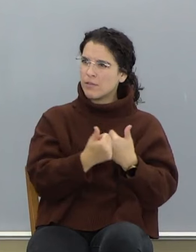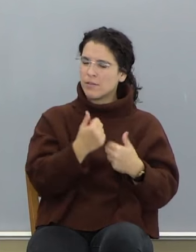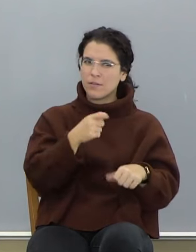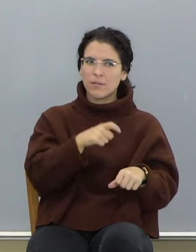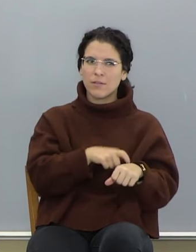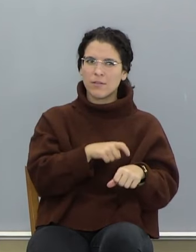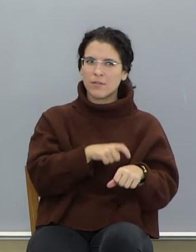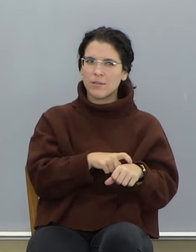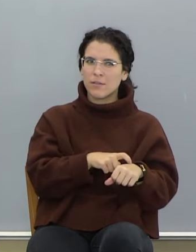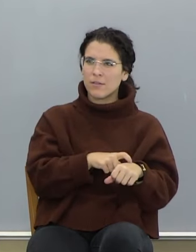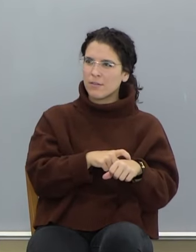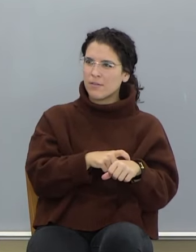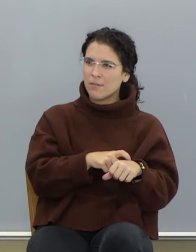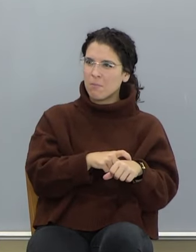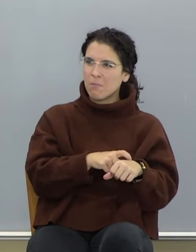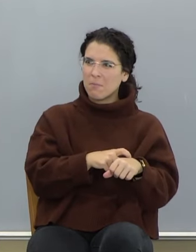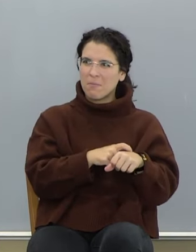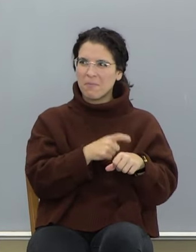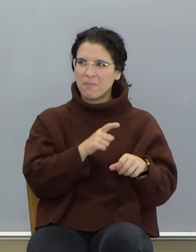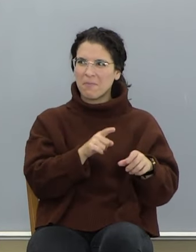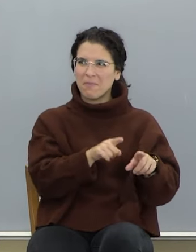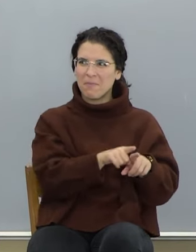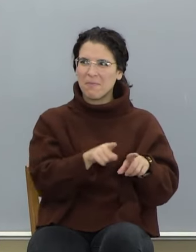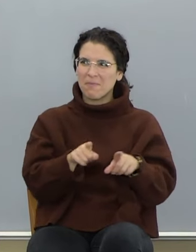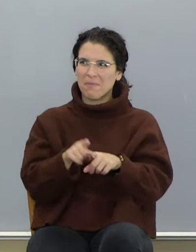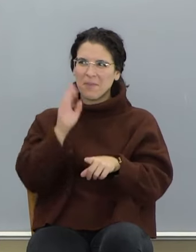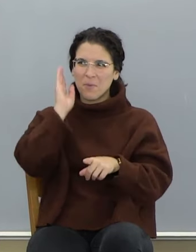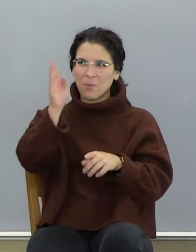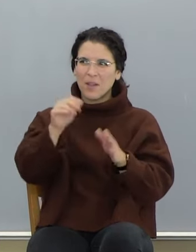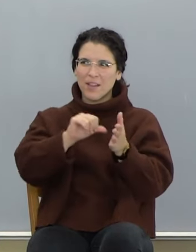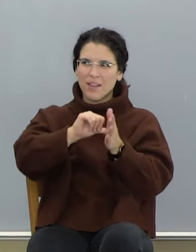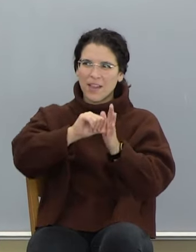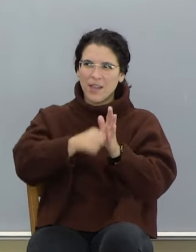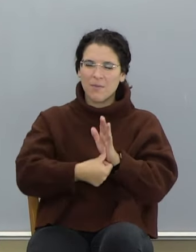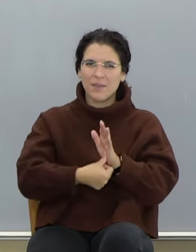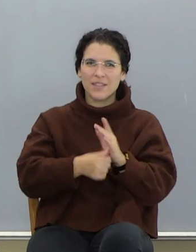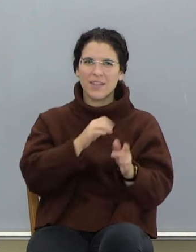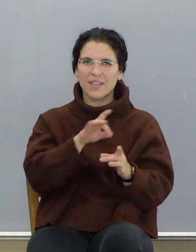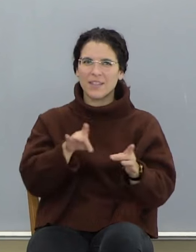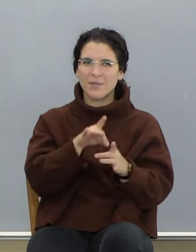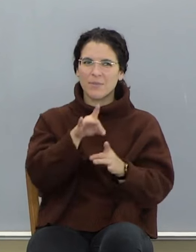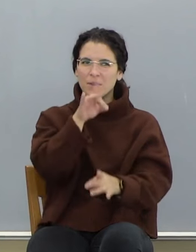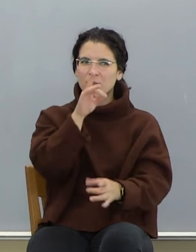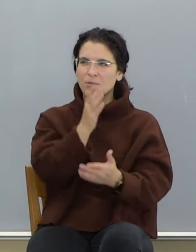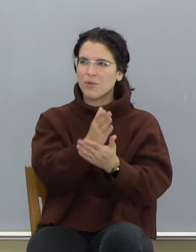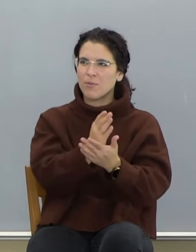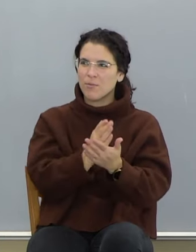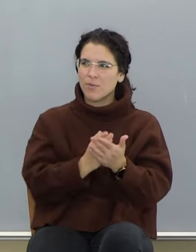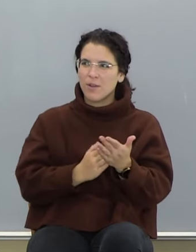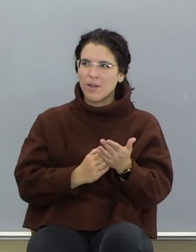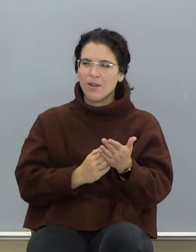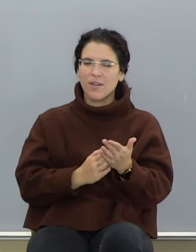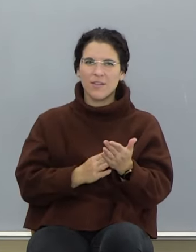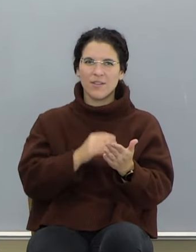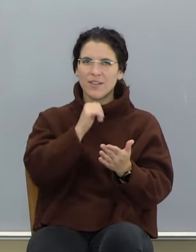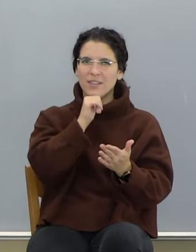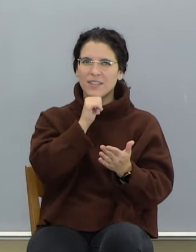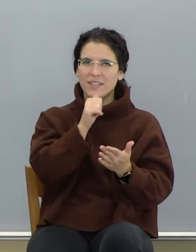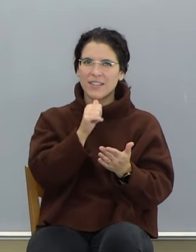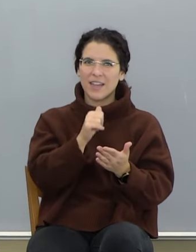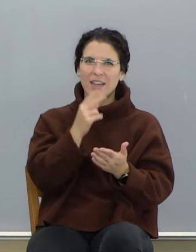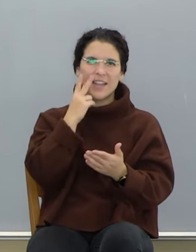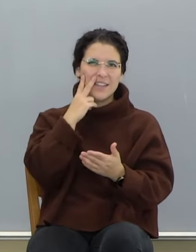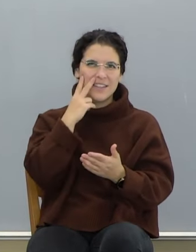he too is going to emphasize this spiritual component, this